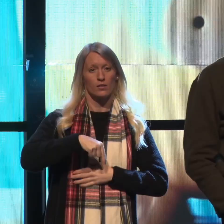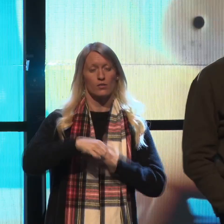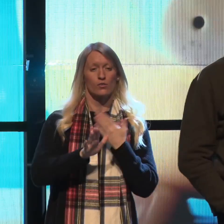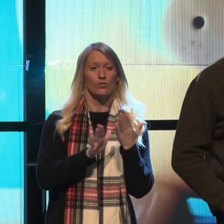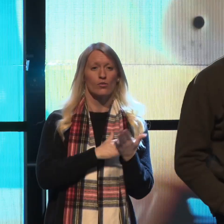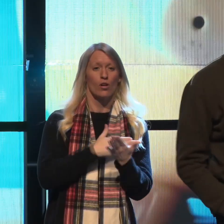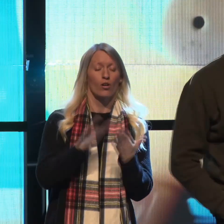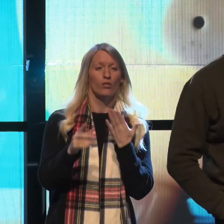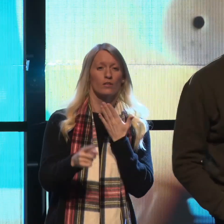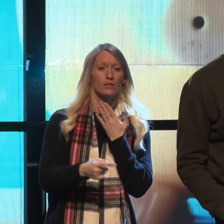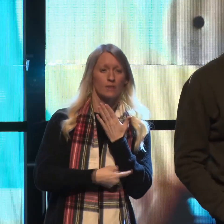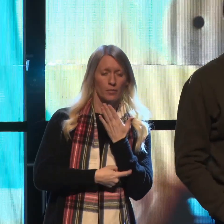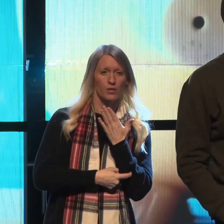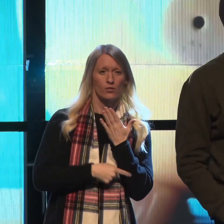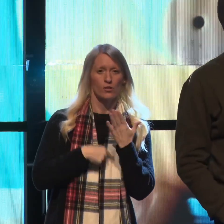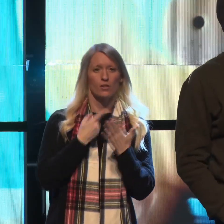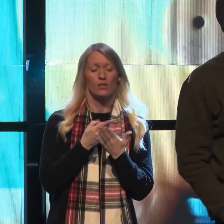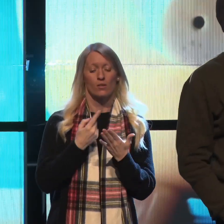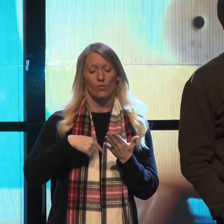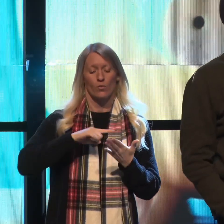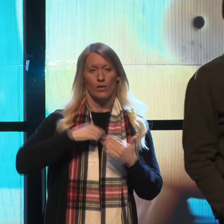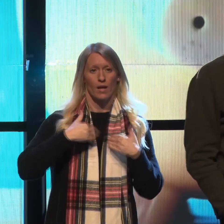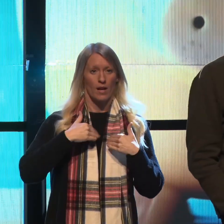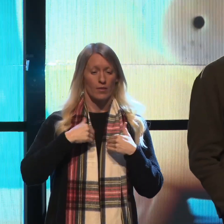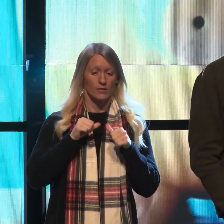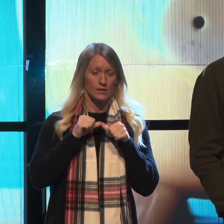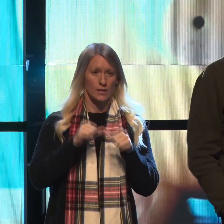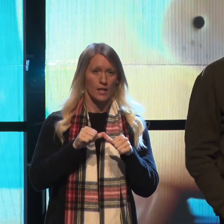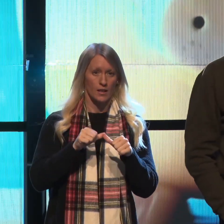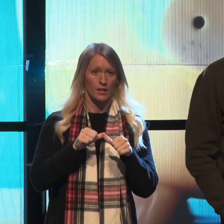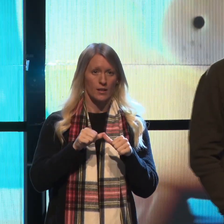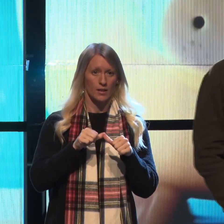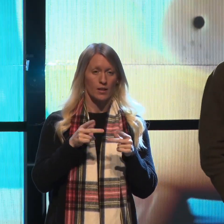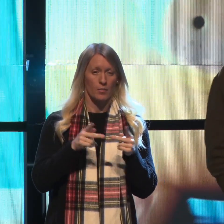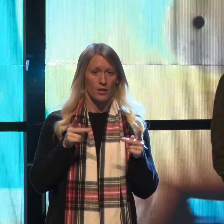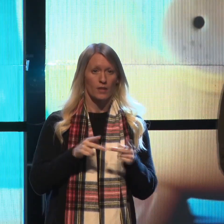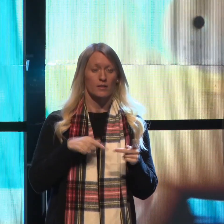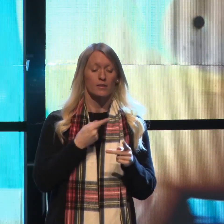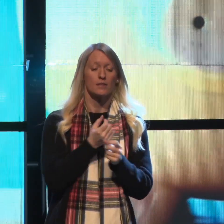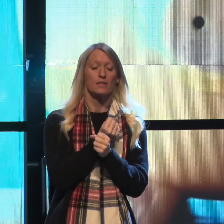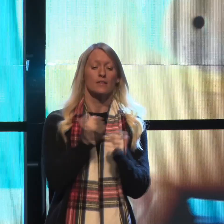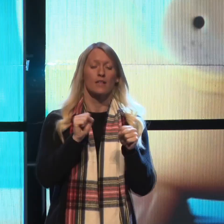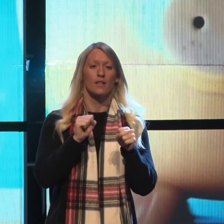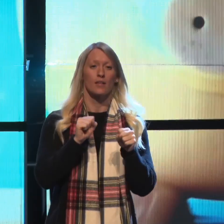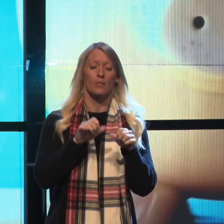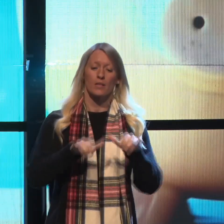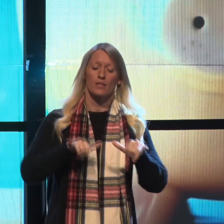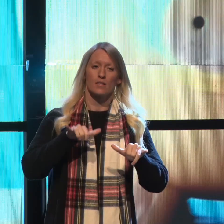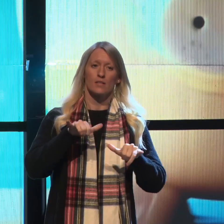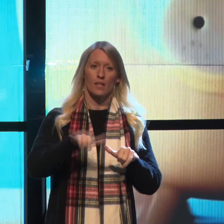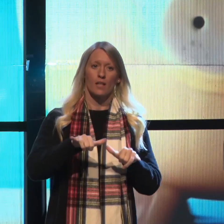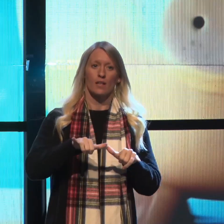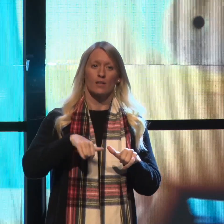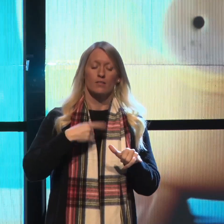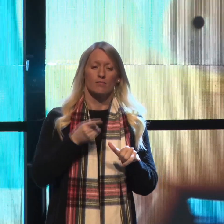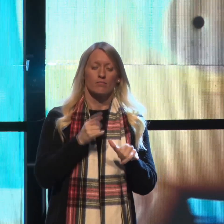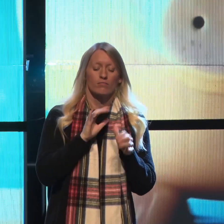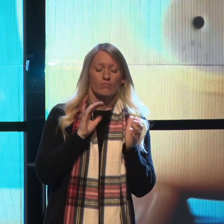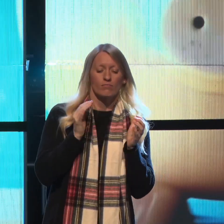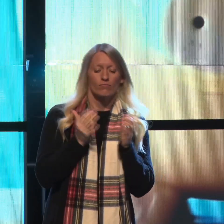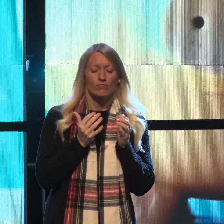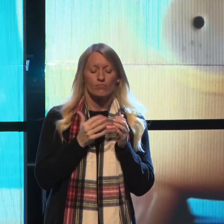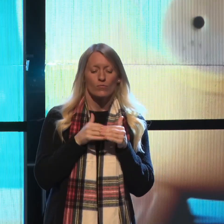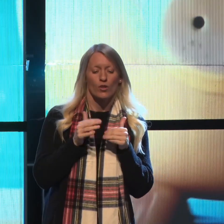stay in a place of safety. The temptation that we have to just stay in our nestled cocoon of